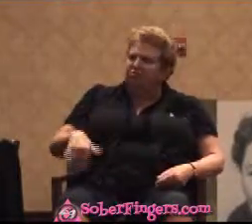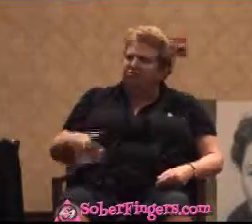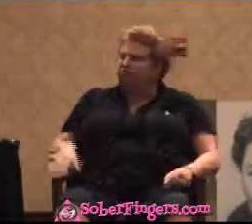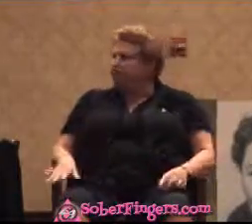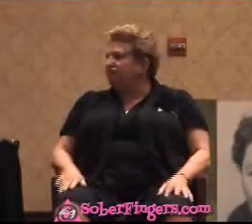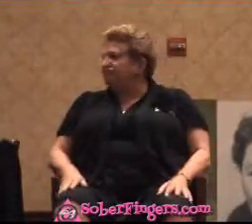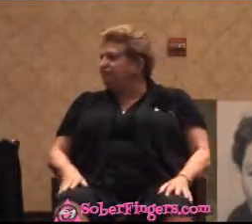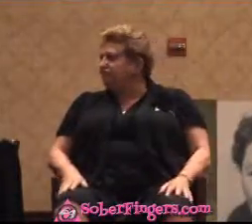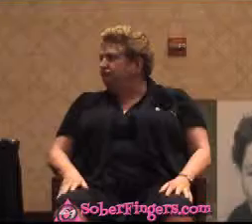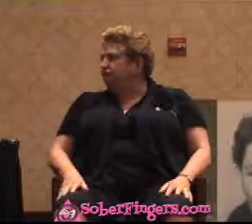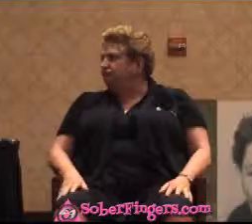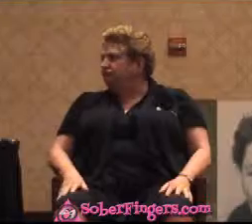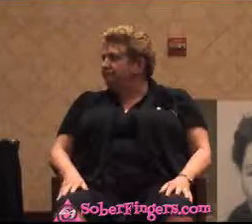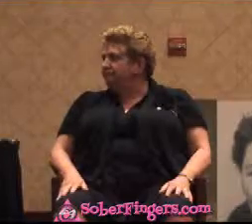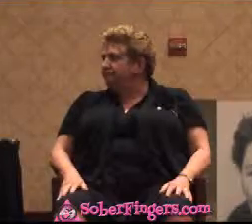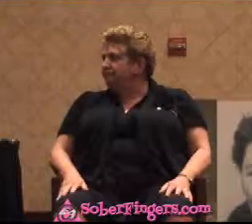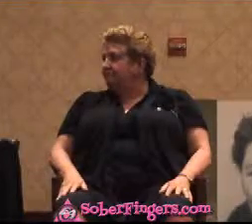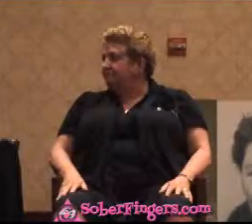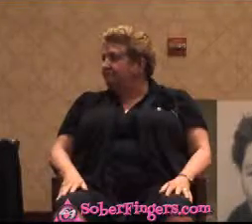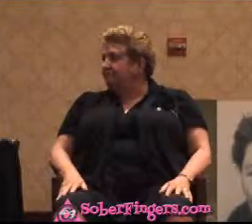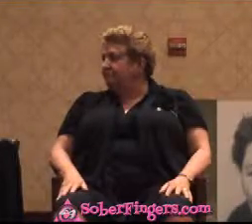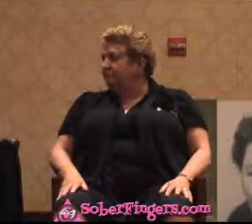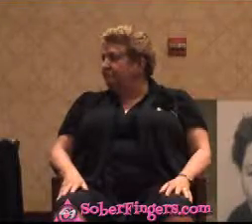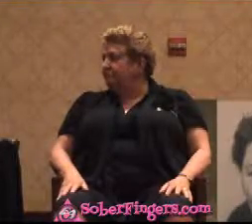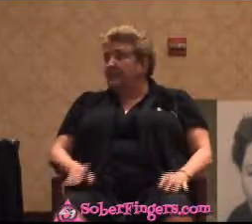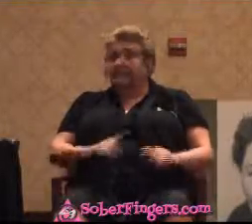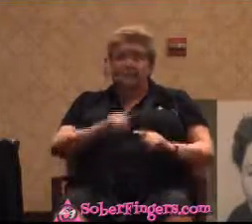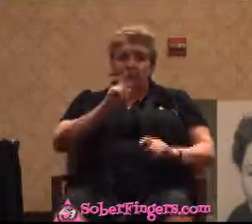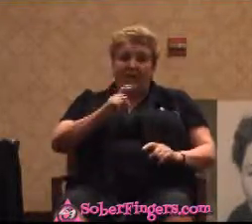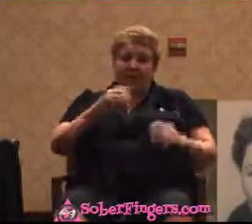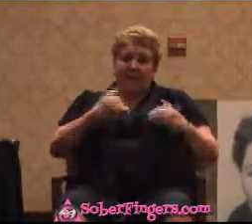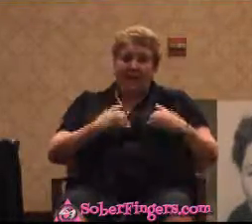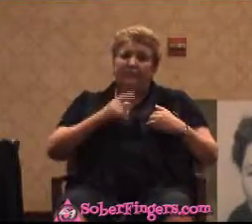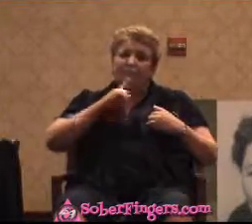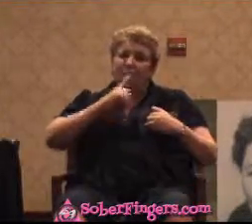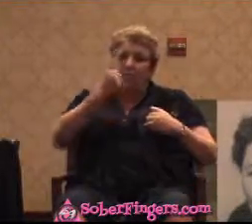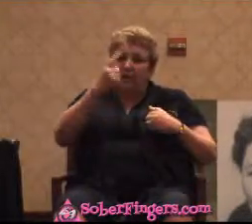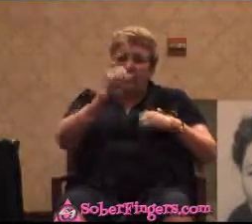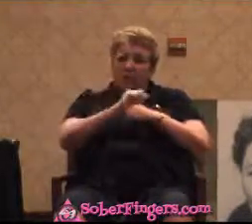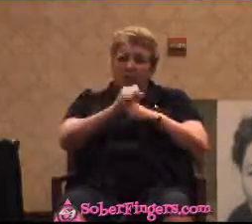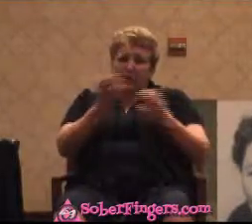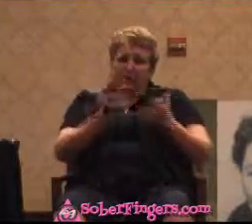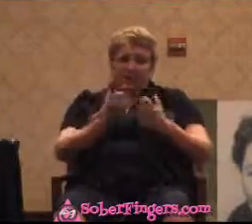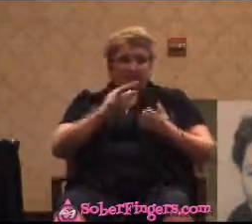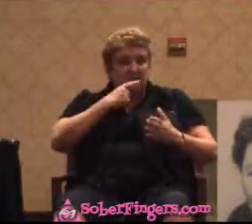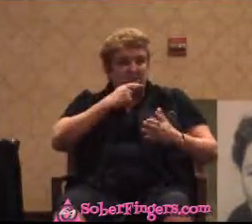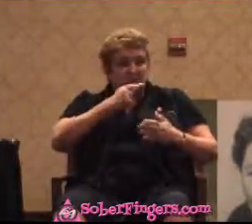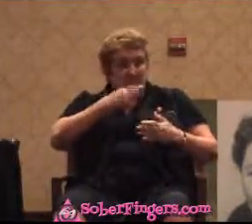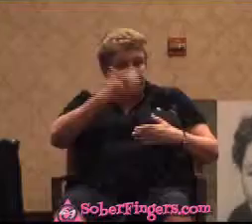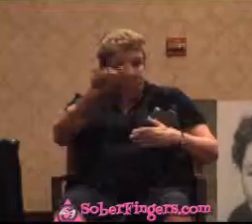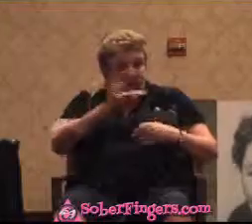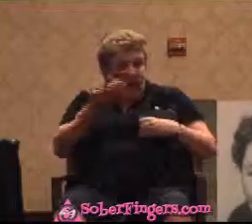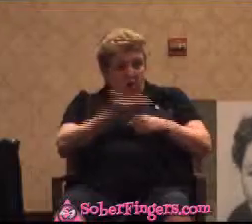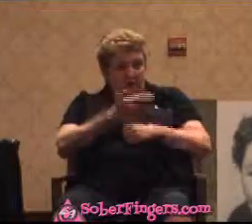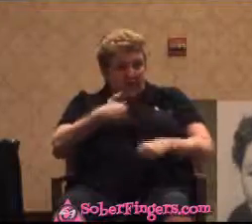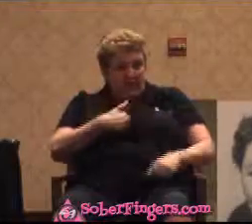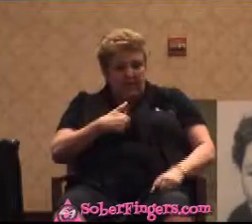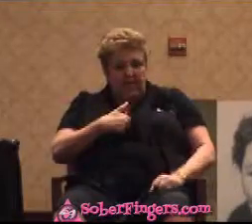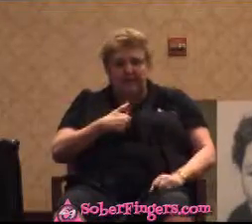He said, "But you have to have a real one to work here." And I said, "You gonna fire me?" He said, no, I'm going to give you 6 months to get